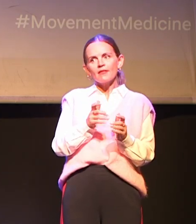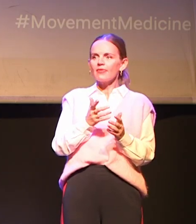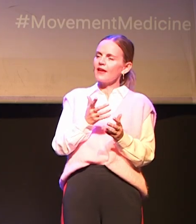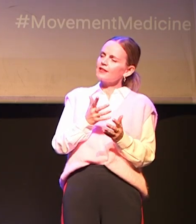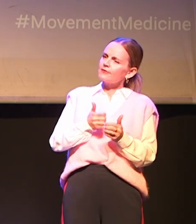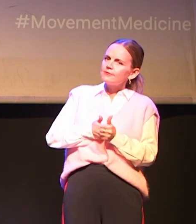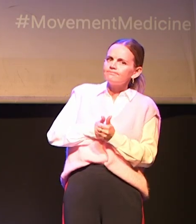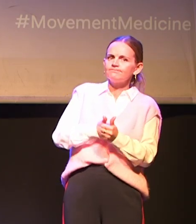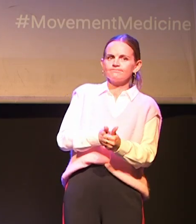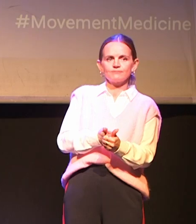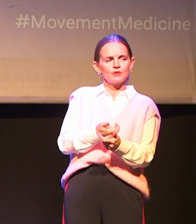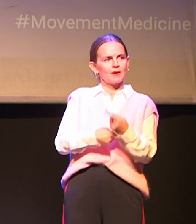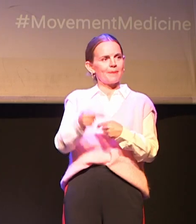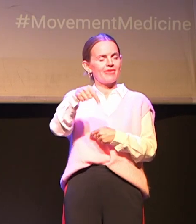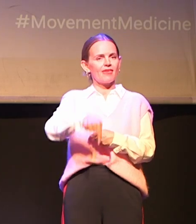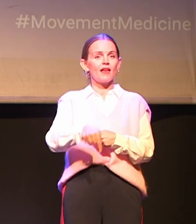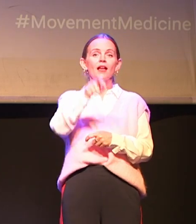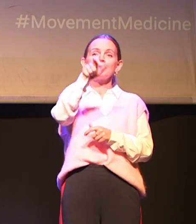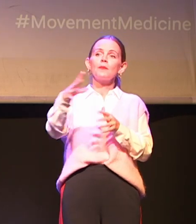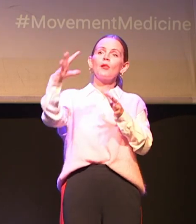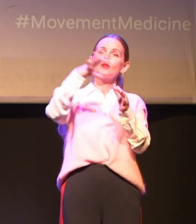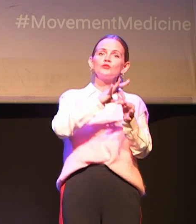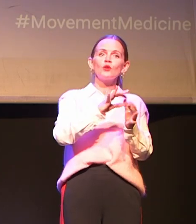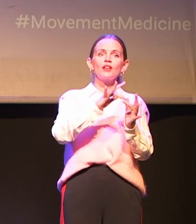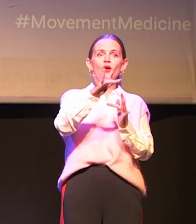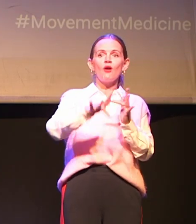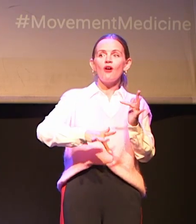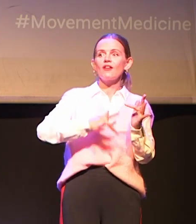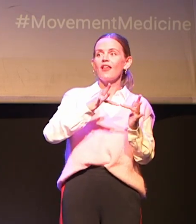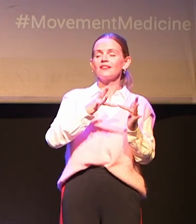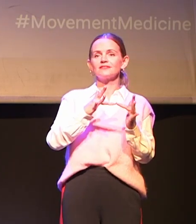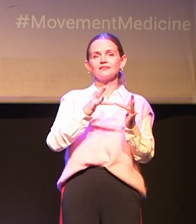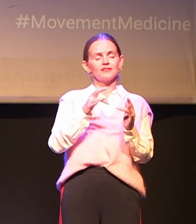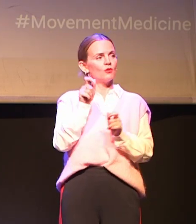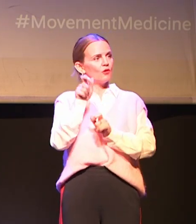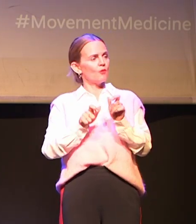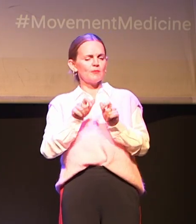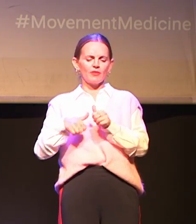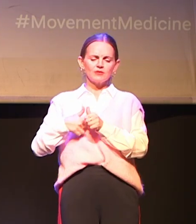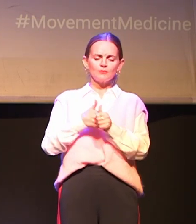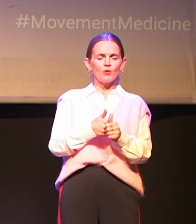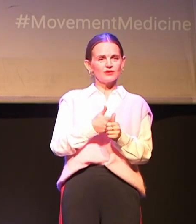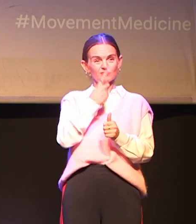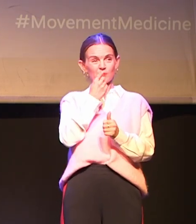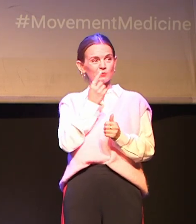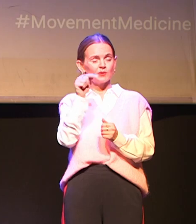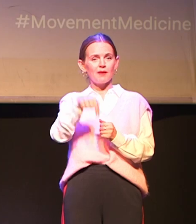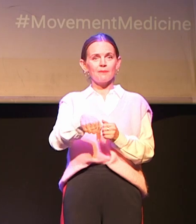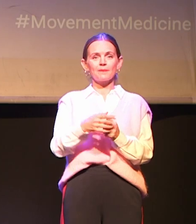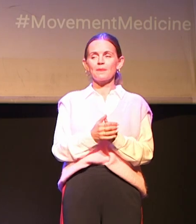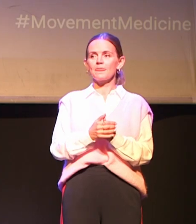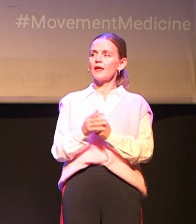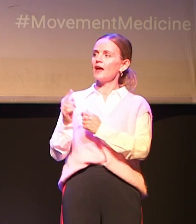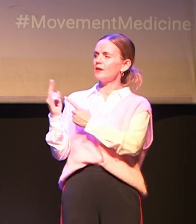moment, those that are online, and those that are at our backs that enable us to be here. And I'm like looking around the room, and I'm just